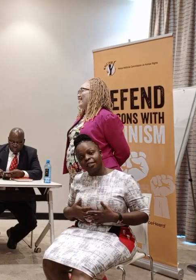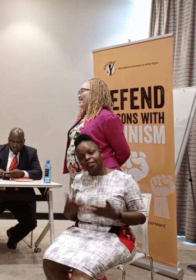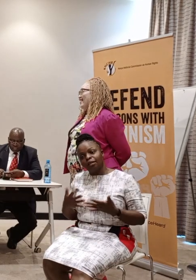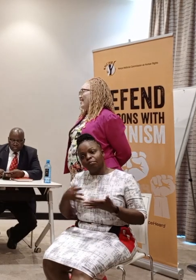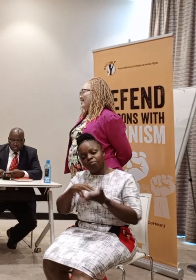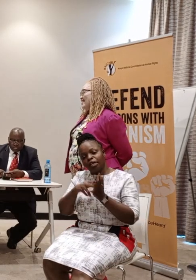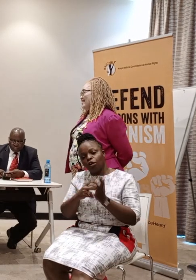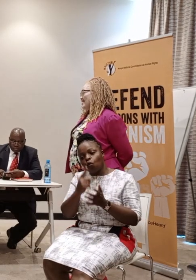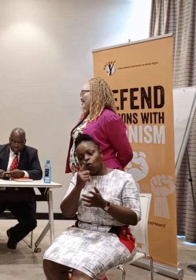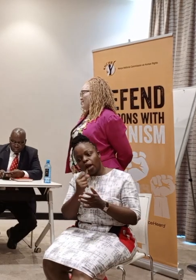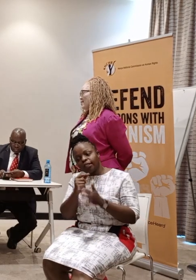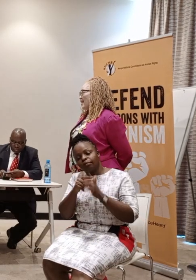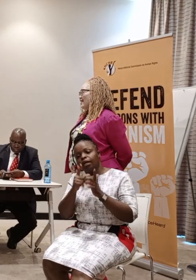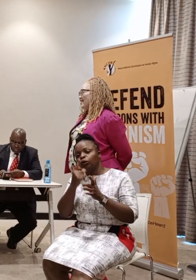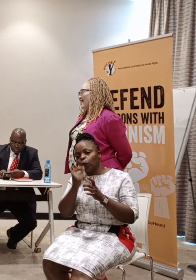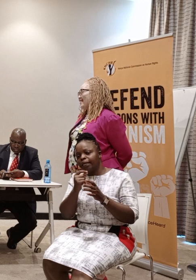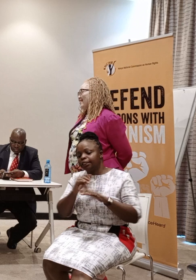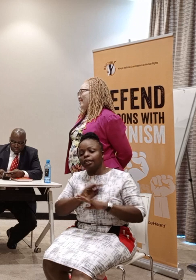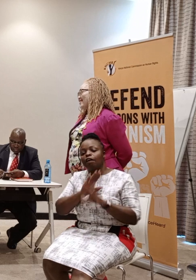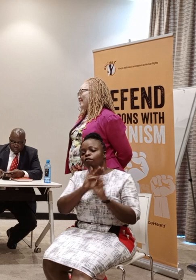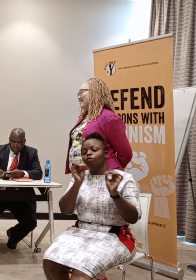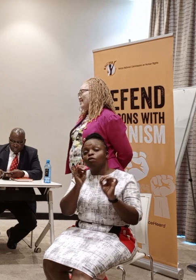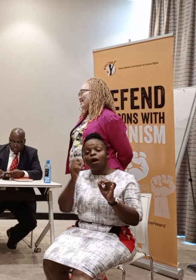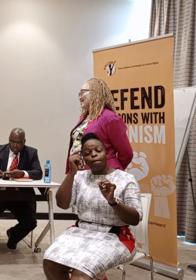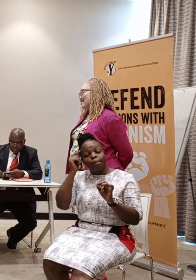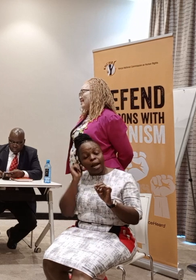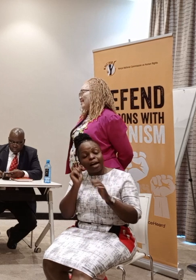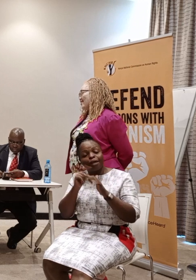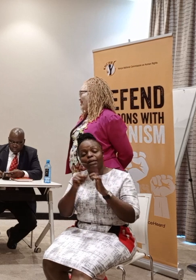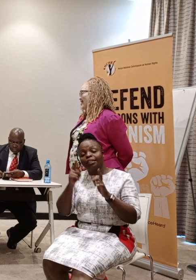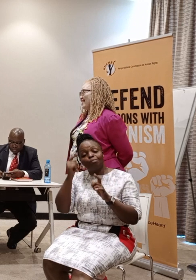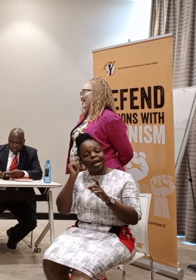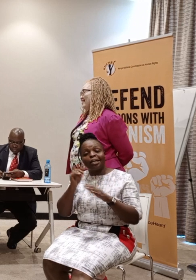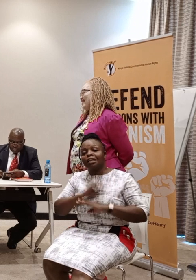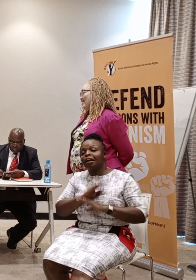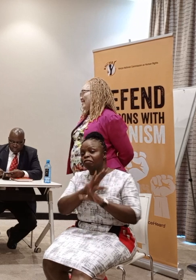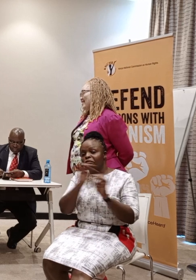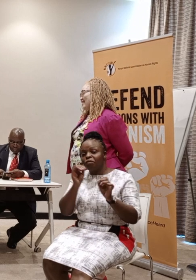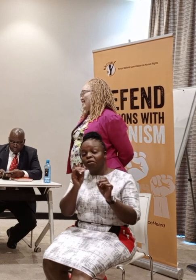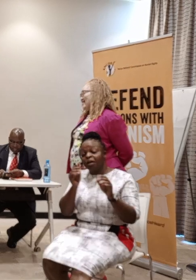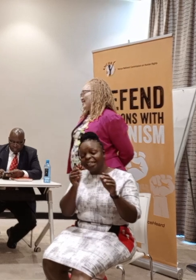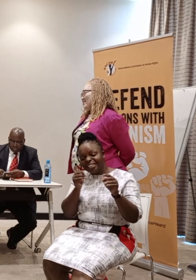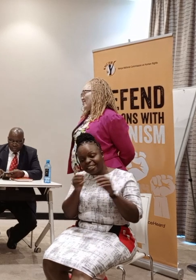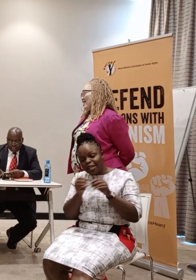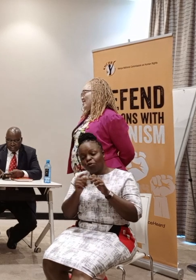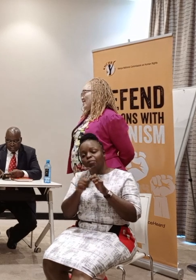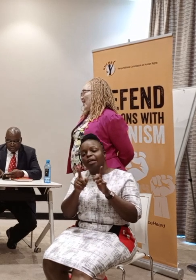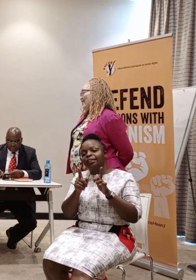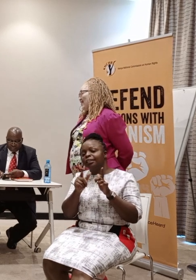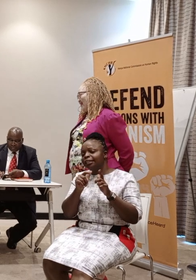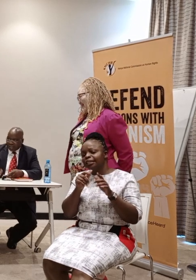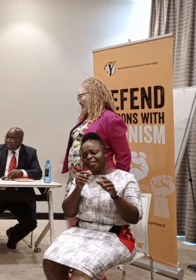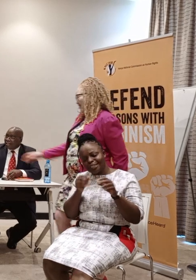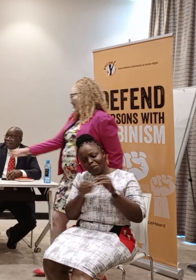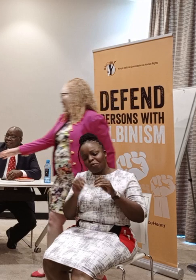enough. Black but not black enough. Disabled but not disabled enough. Blind but not blind